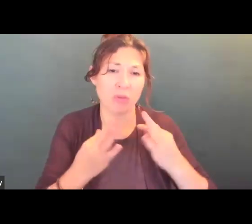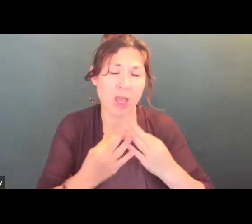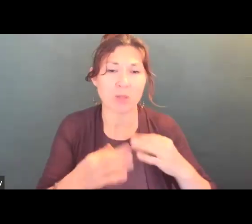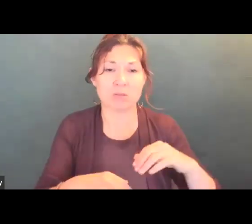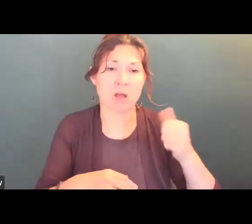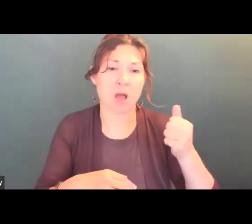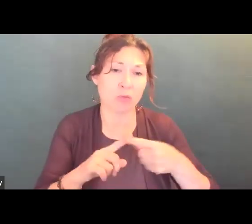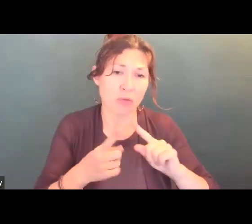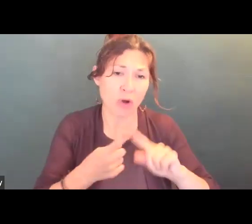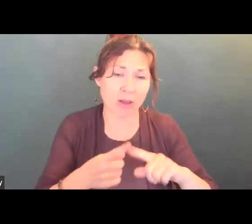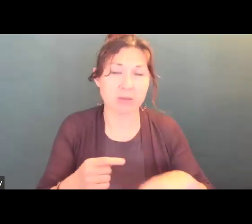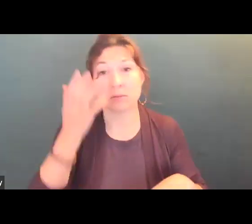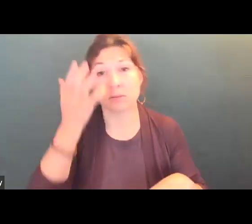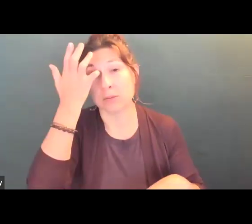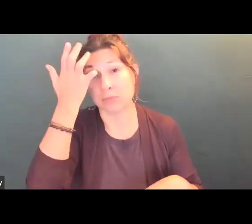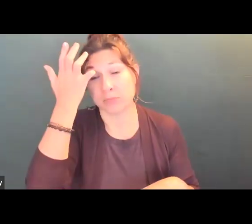That's hopefully,